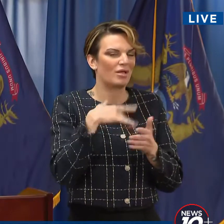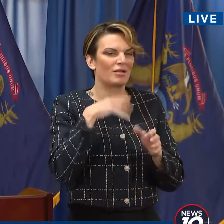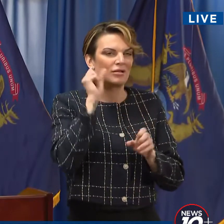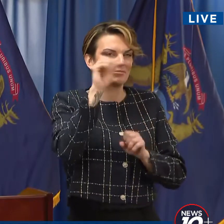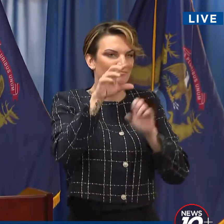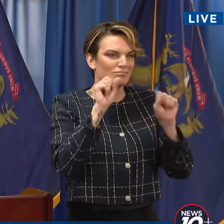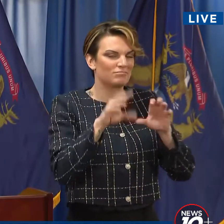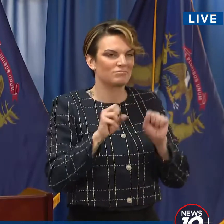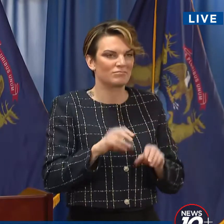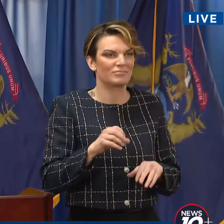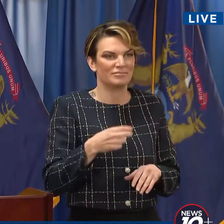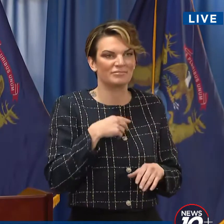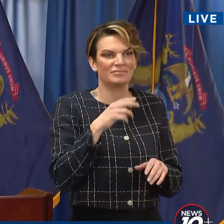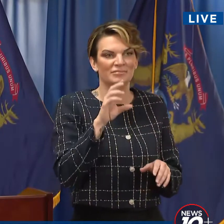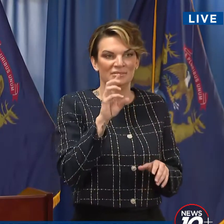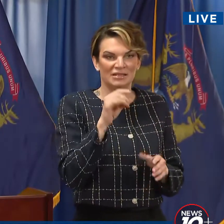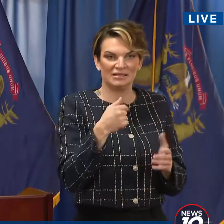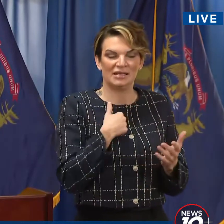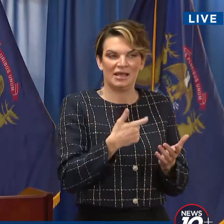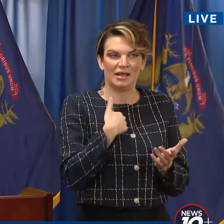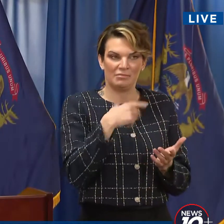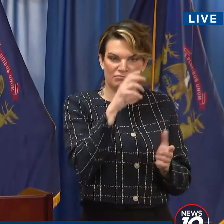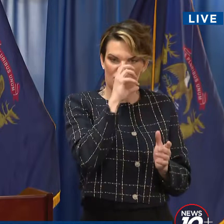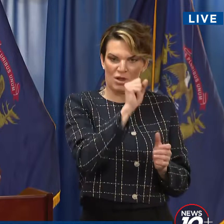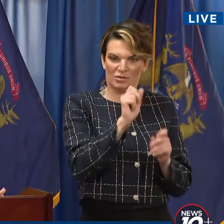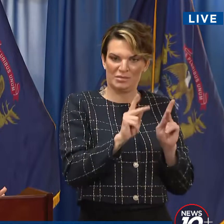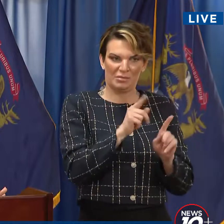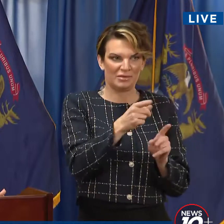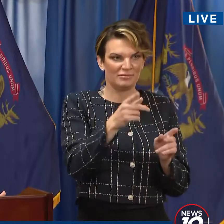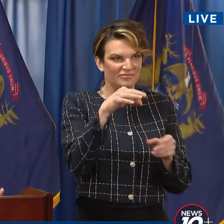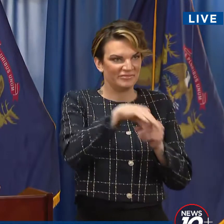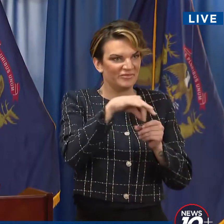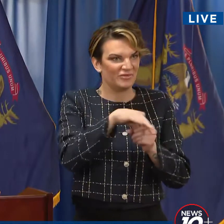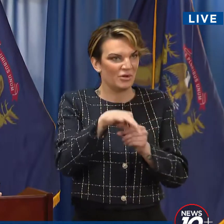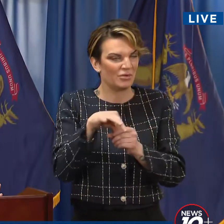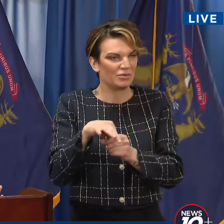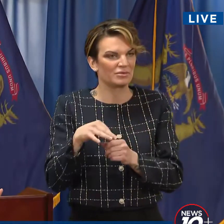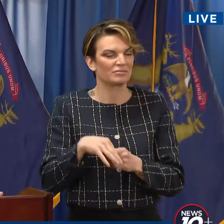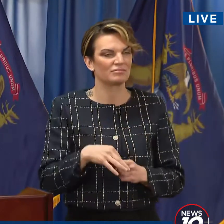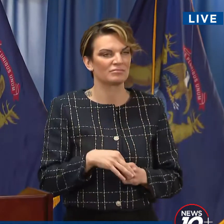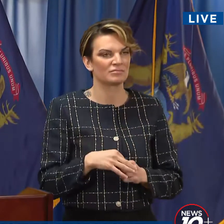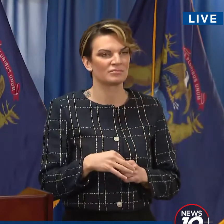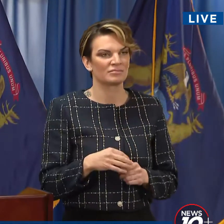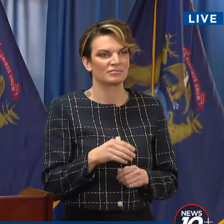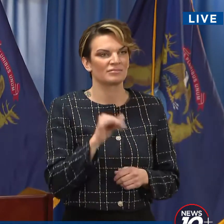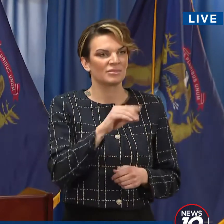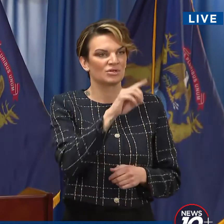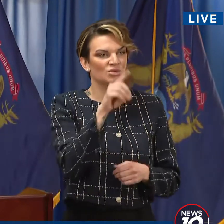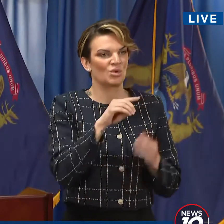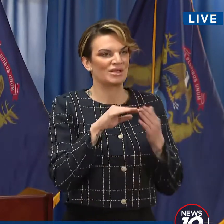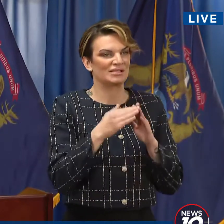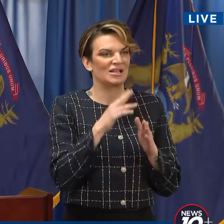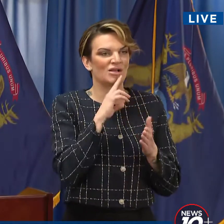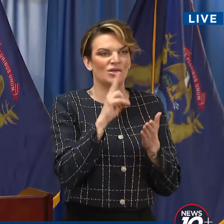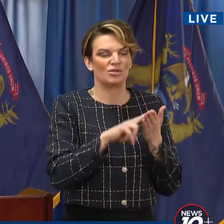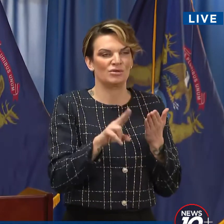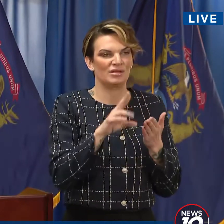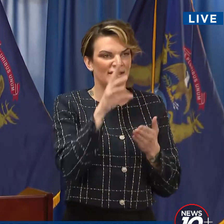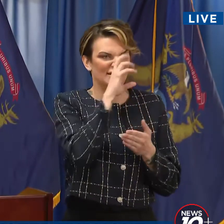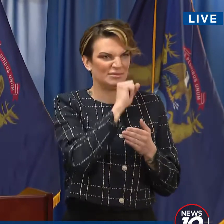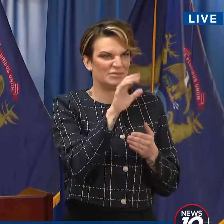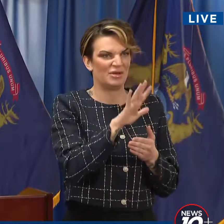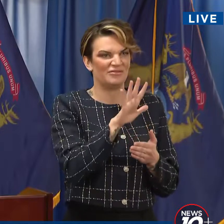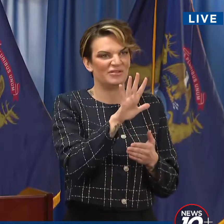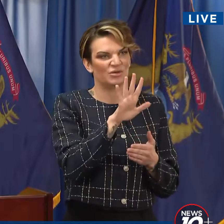city a lot of people voting throughout the process. I think the Detroit City Clerk estimated turnout was at